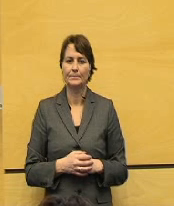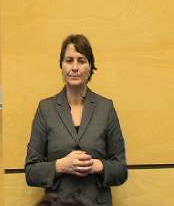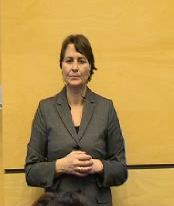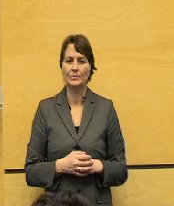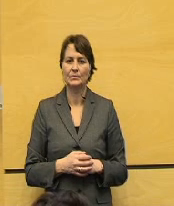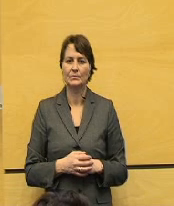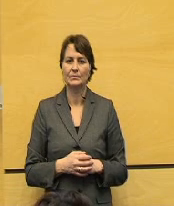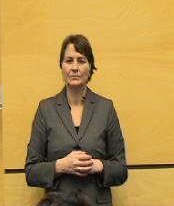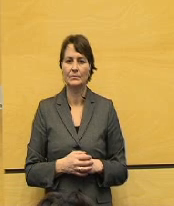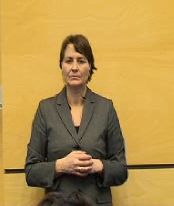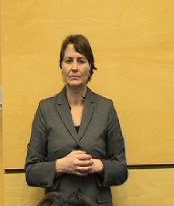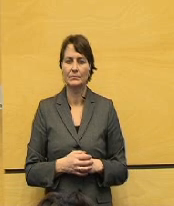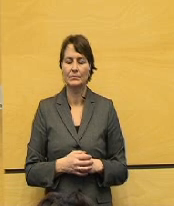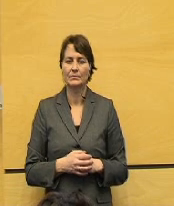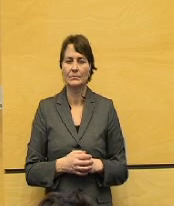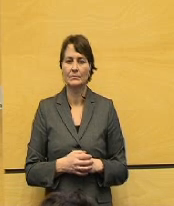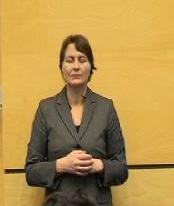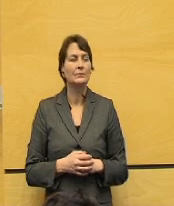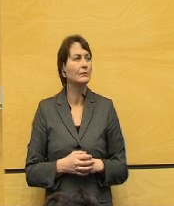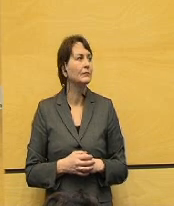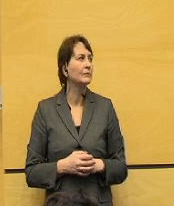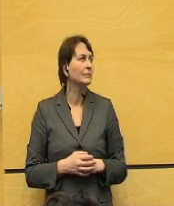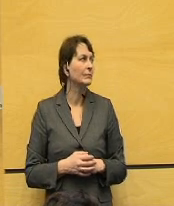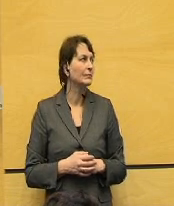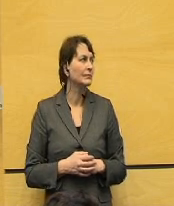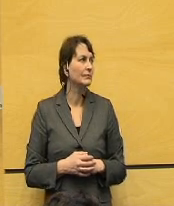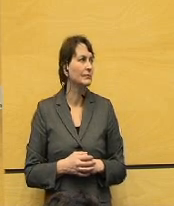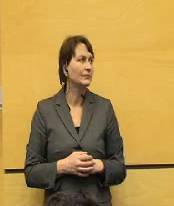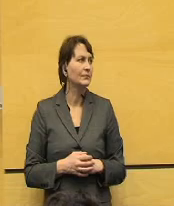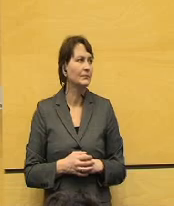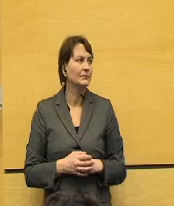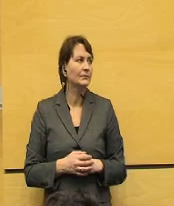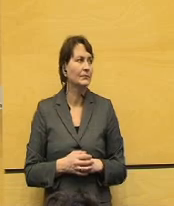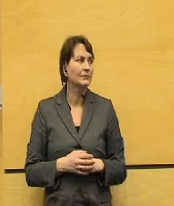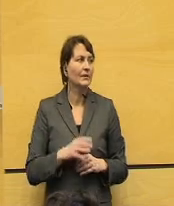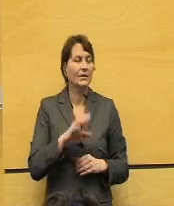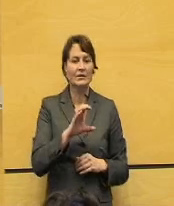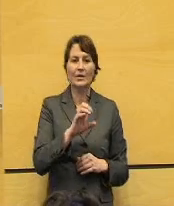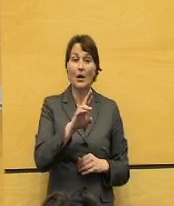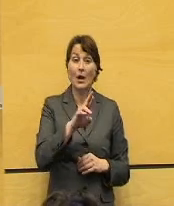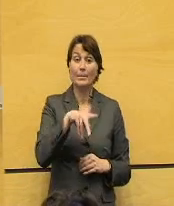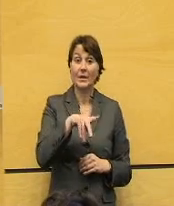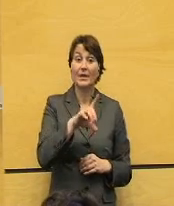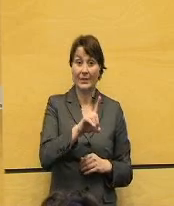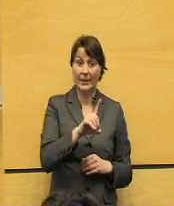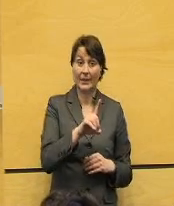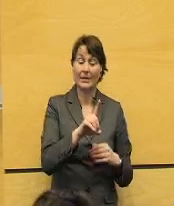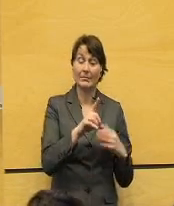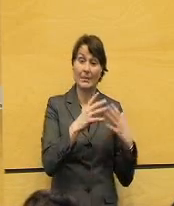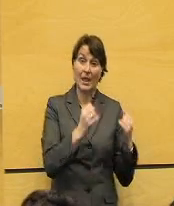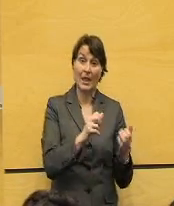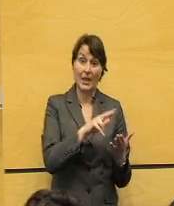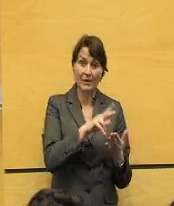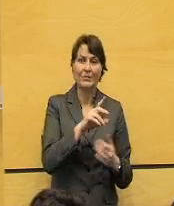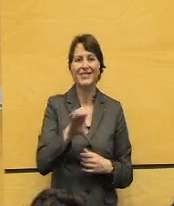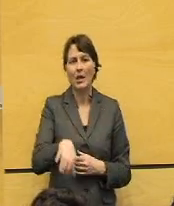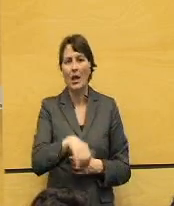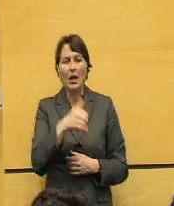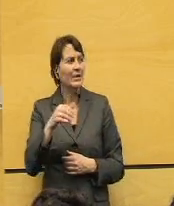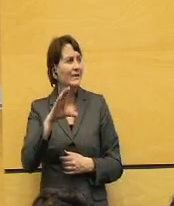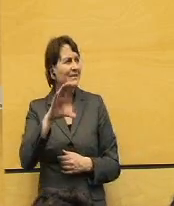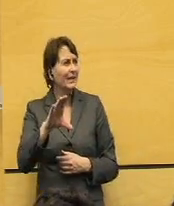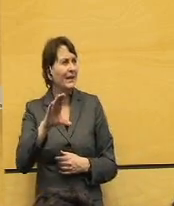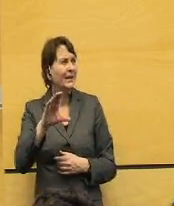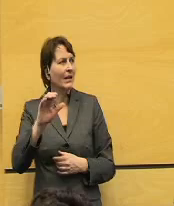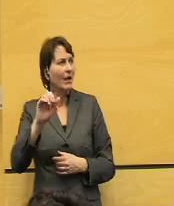CRPD, Thailand is also party to the CRC and all of its 3 optional